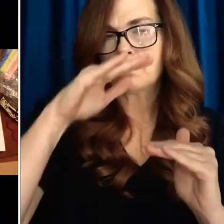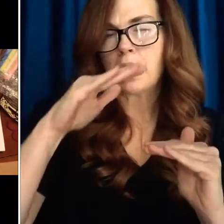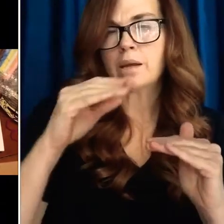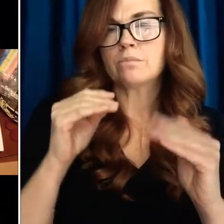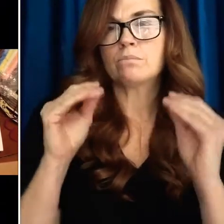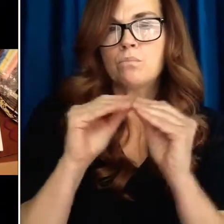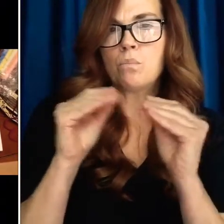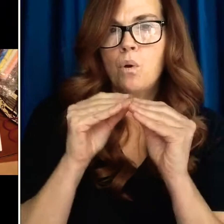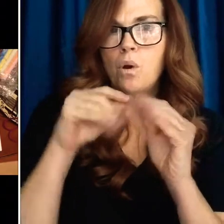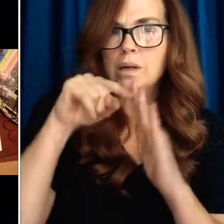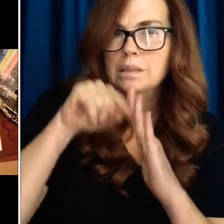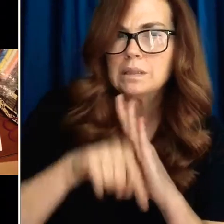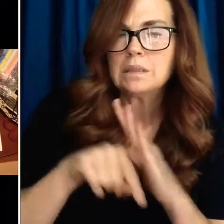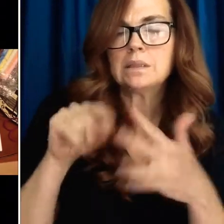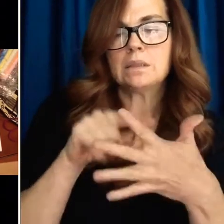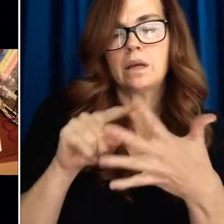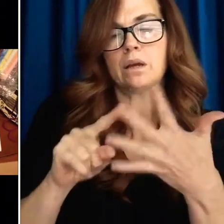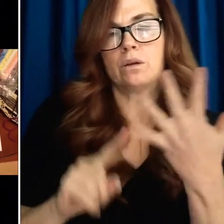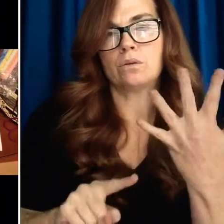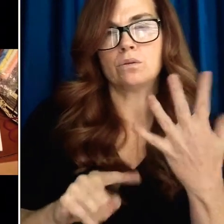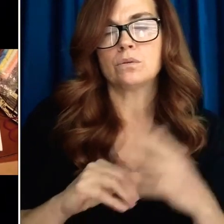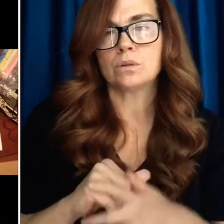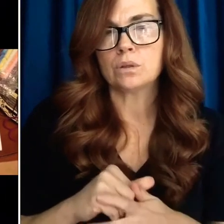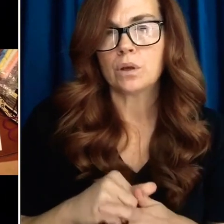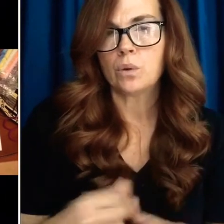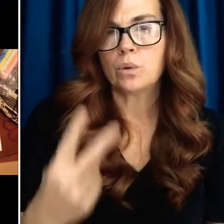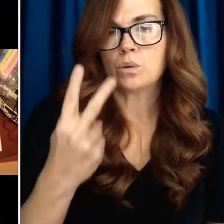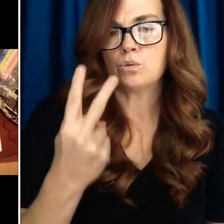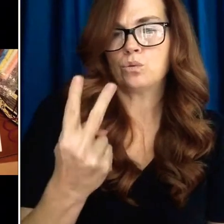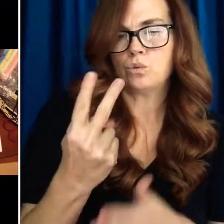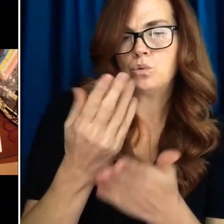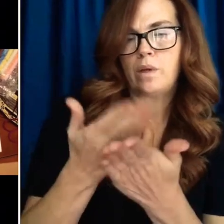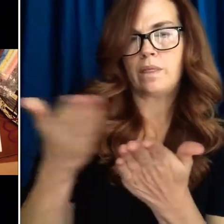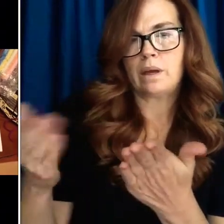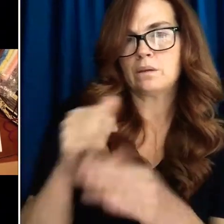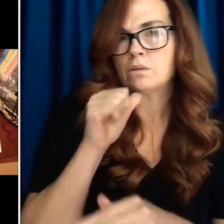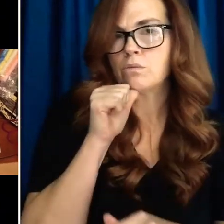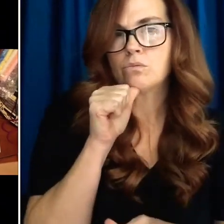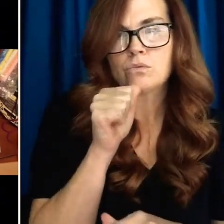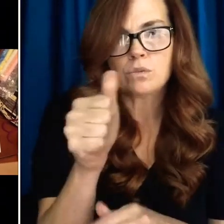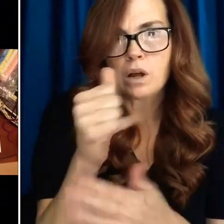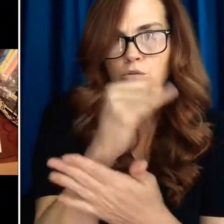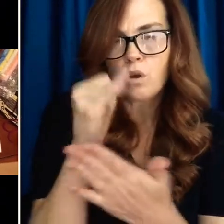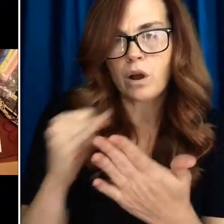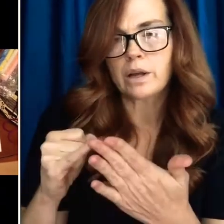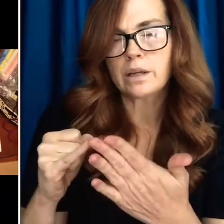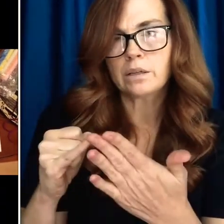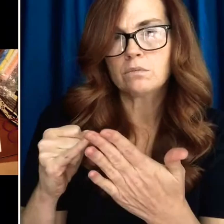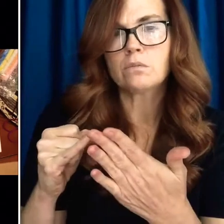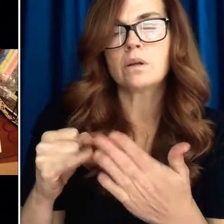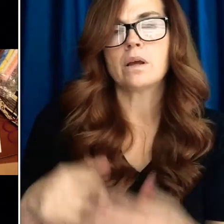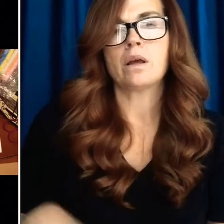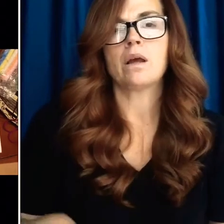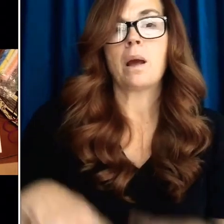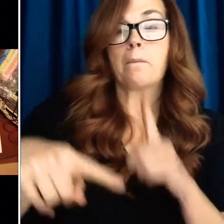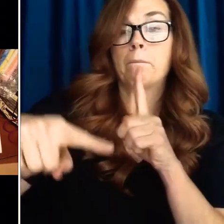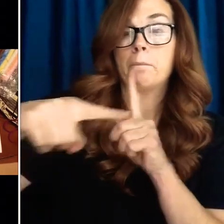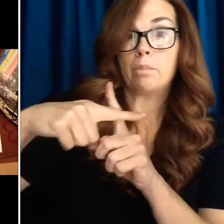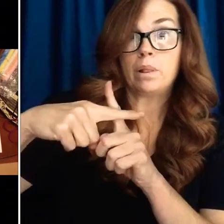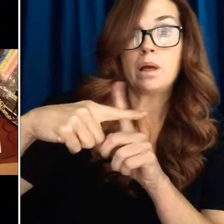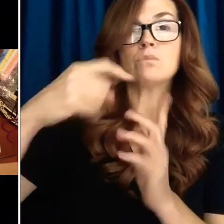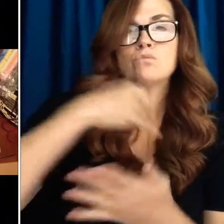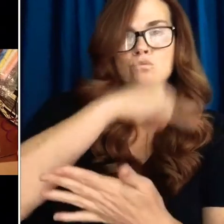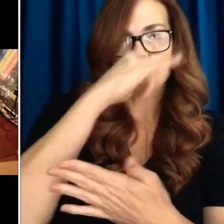detail. So at least two elements of mixed media, drawing that I can clearly